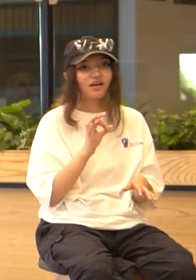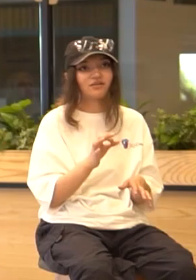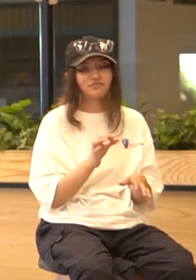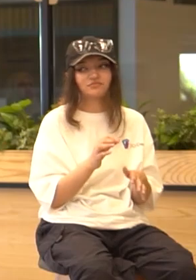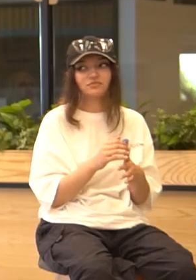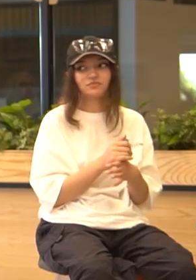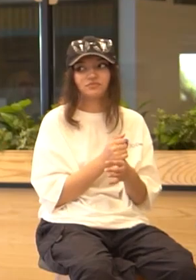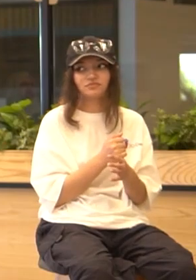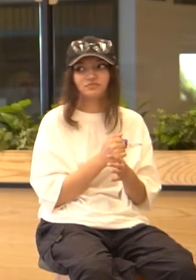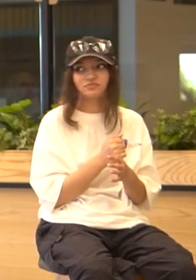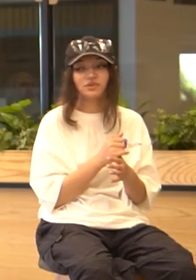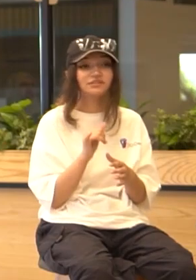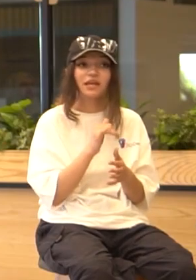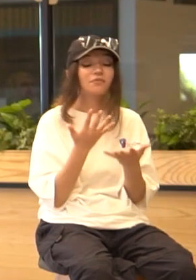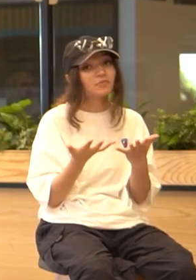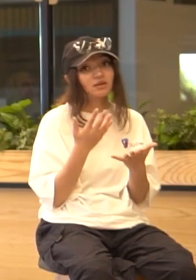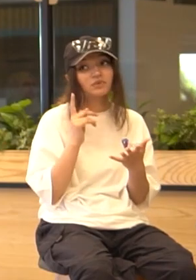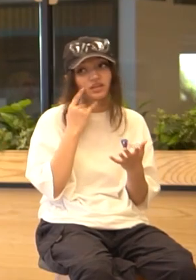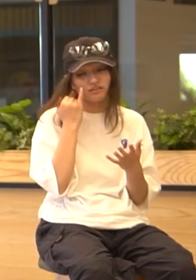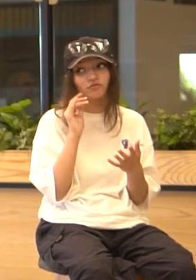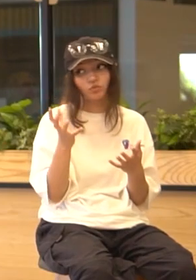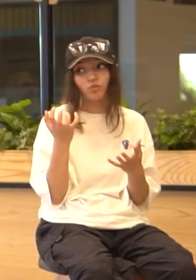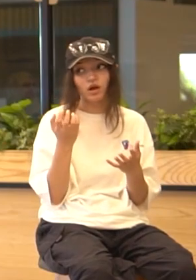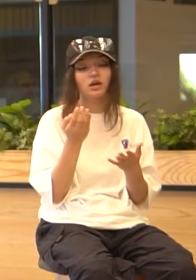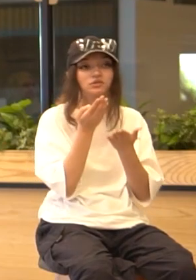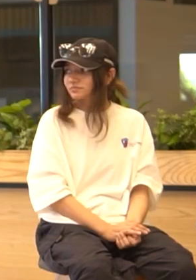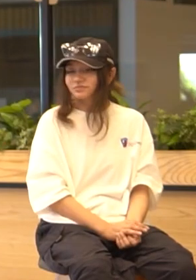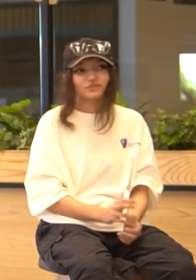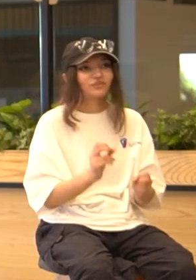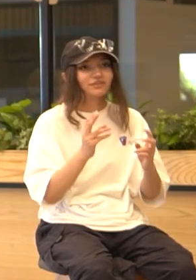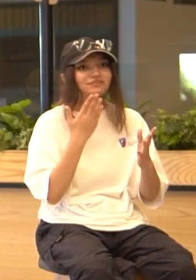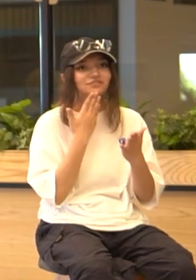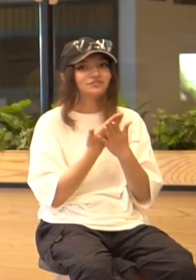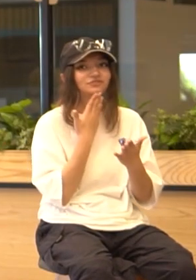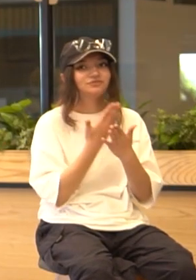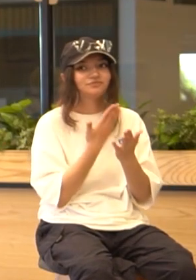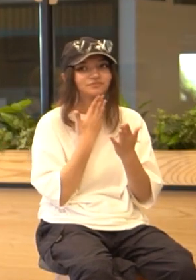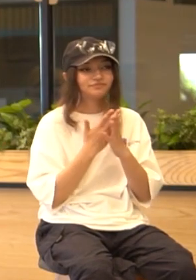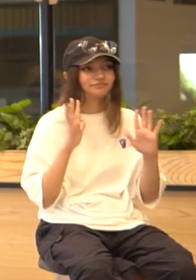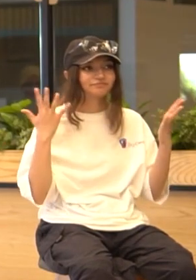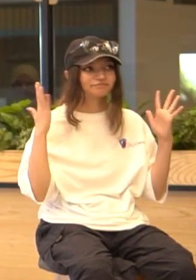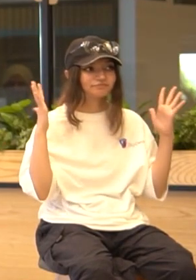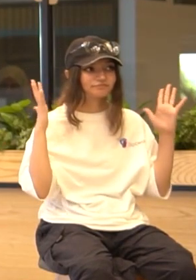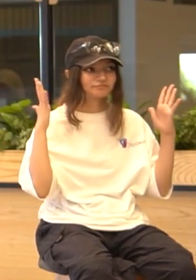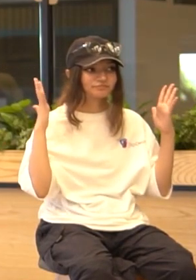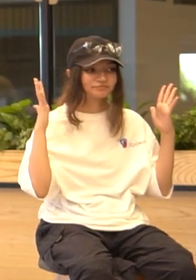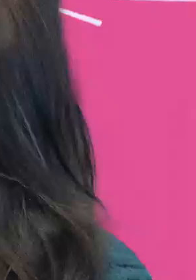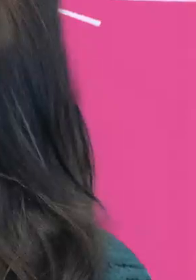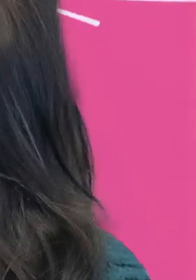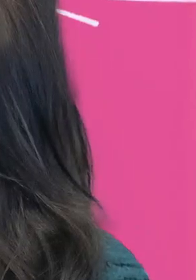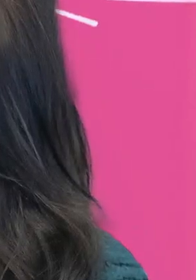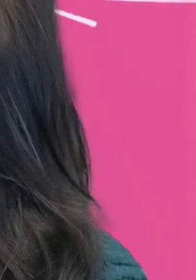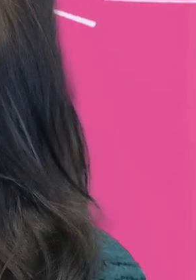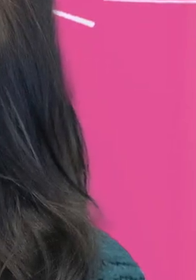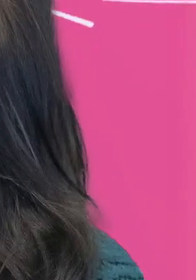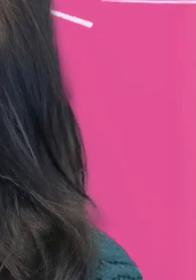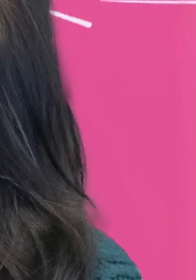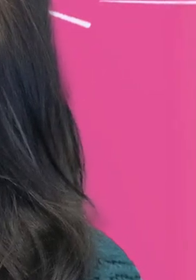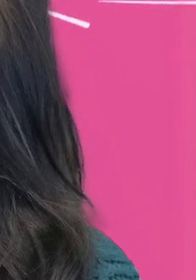then do some minor fixes. So that's one way to go about it, I guess. Okay, thank you so much, Jared. Thank you.